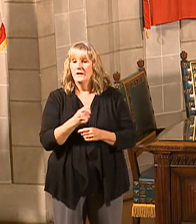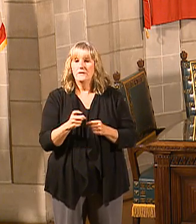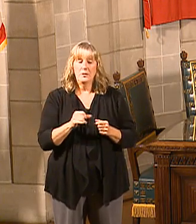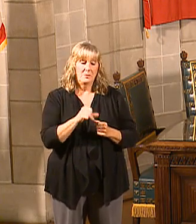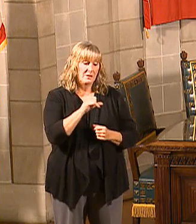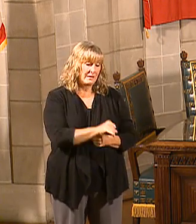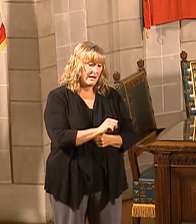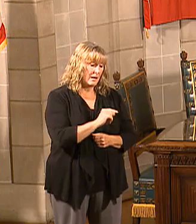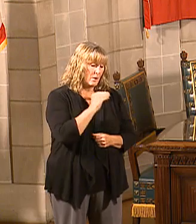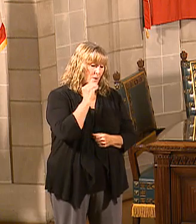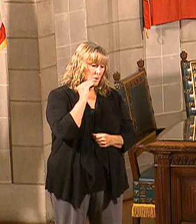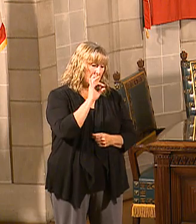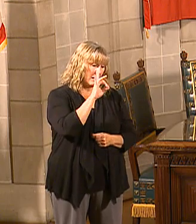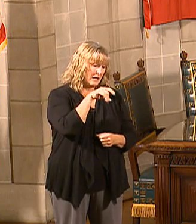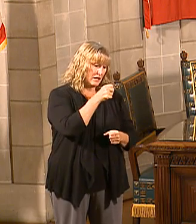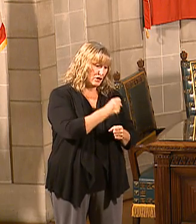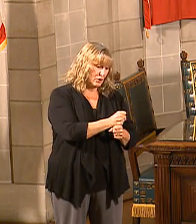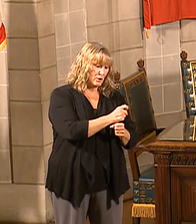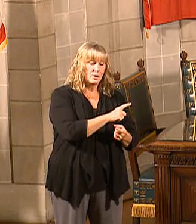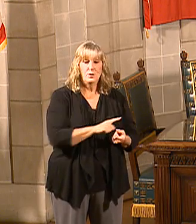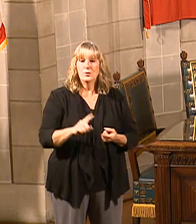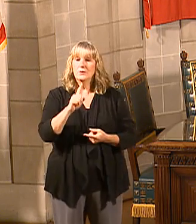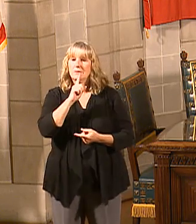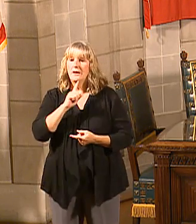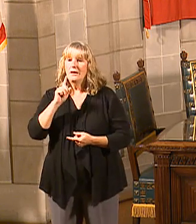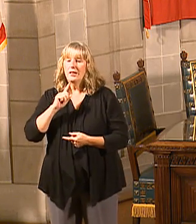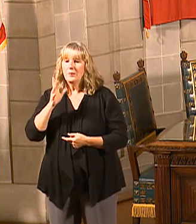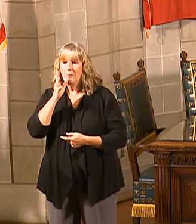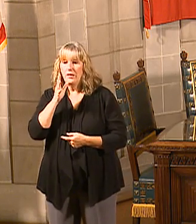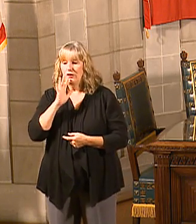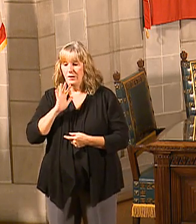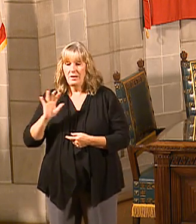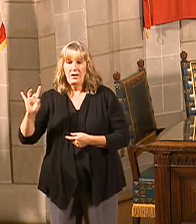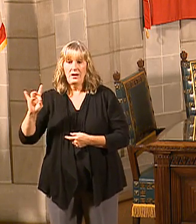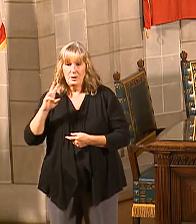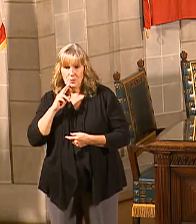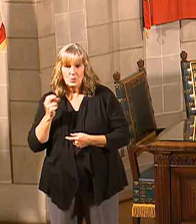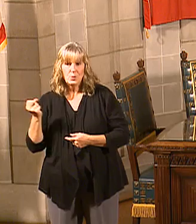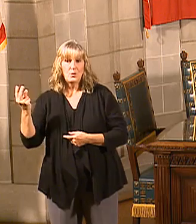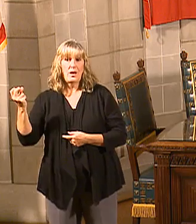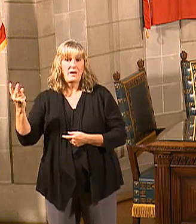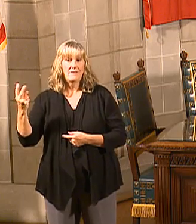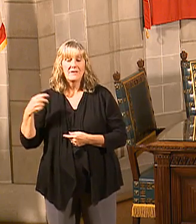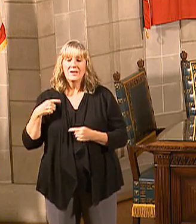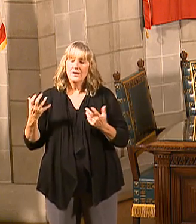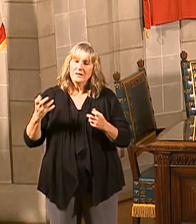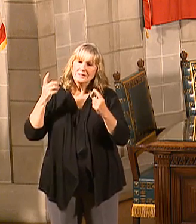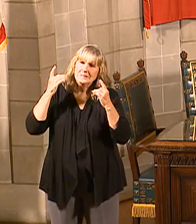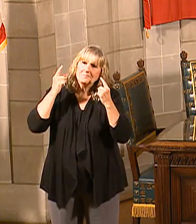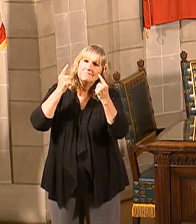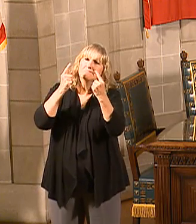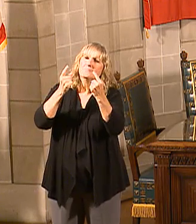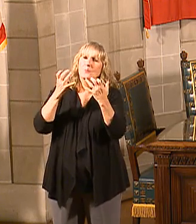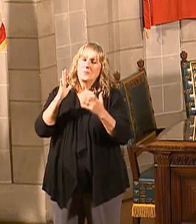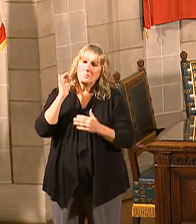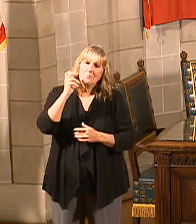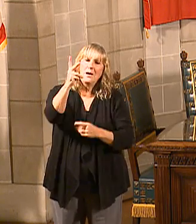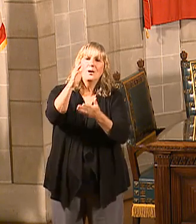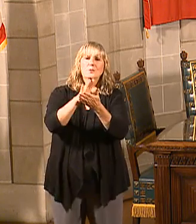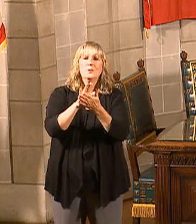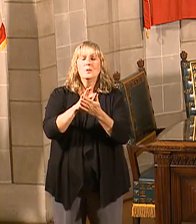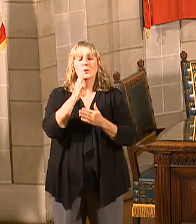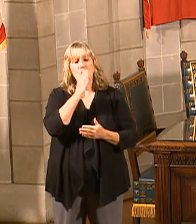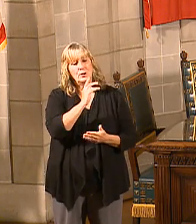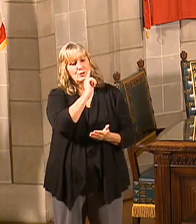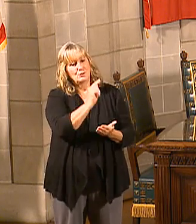stay-at-home mom of 8 years to a single mom of an 8 and a 12-year-old. I'd always wanted to return to school and kept saying that I would do it and